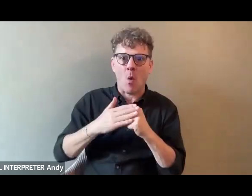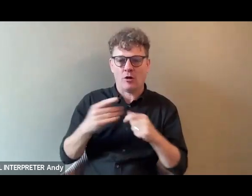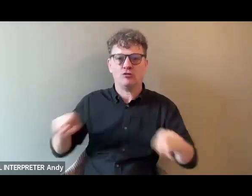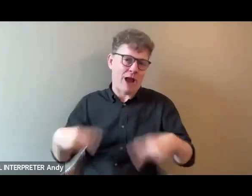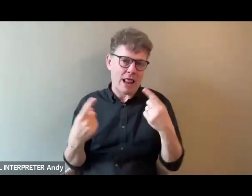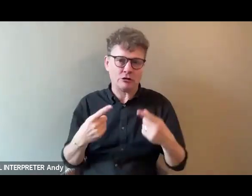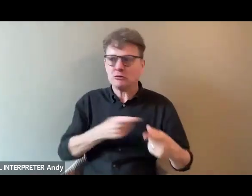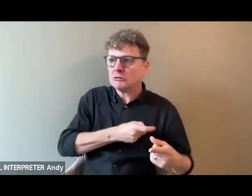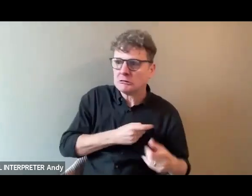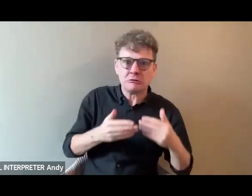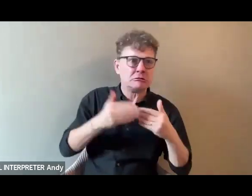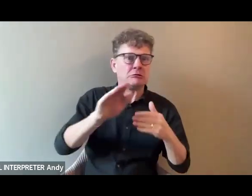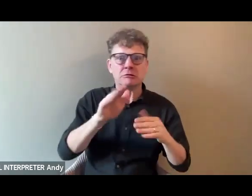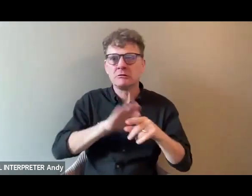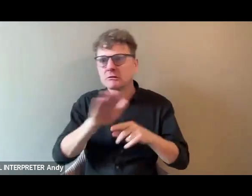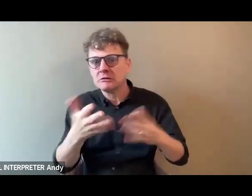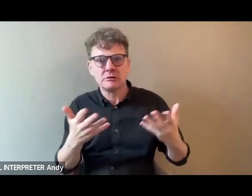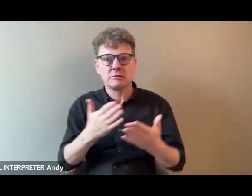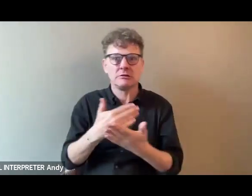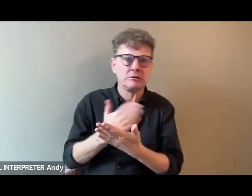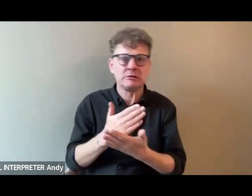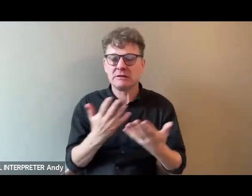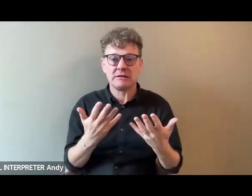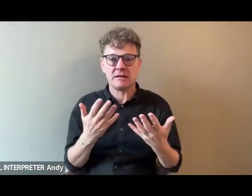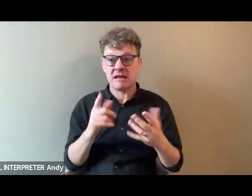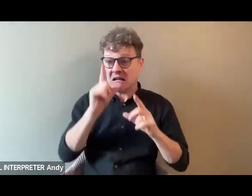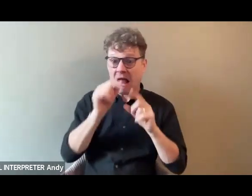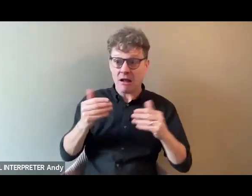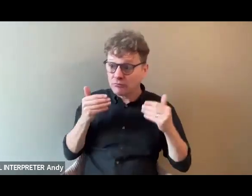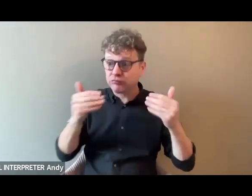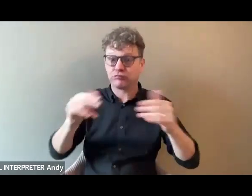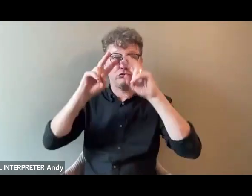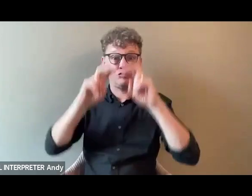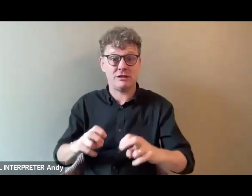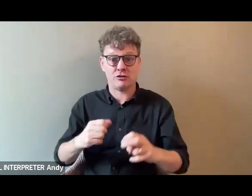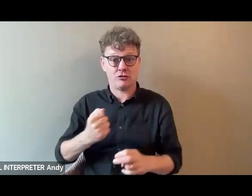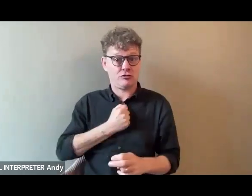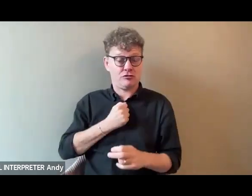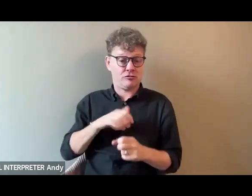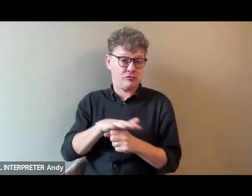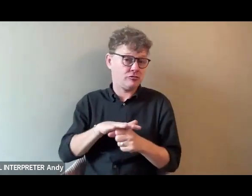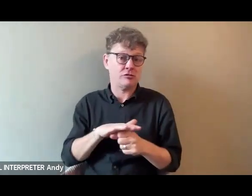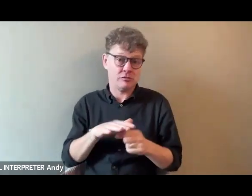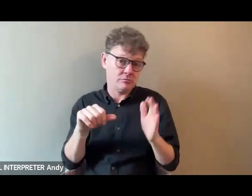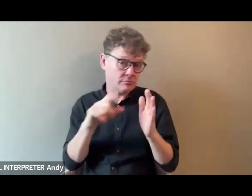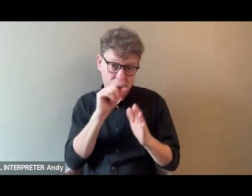challenges for them to be able to get being able to do research within their workload, really.